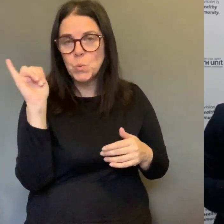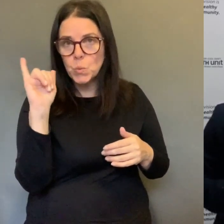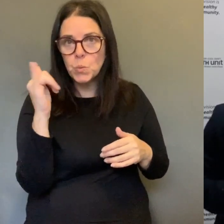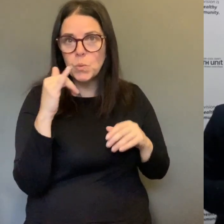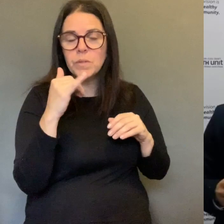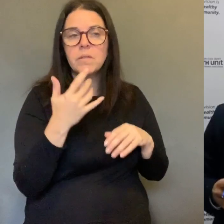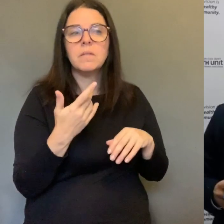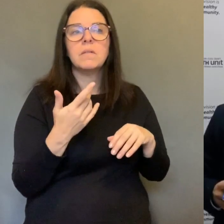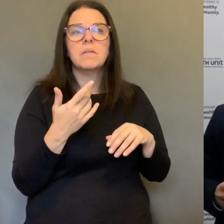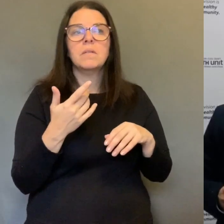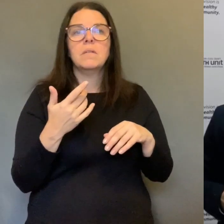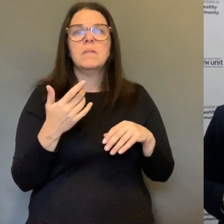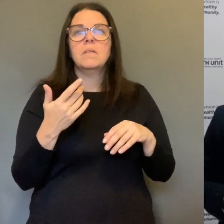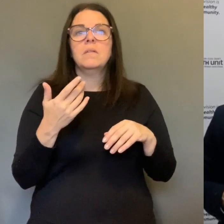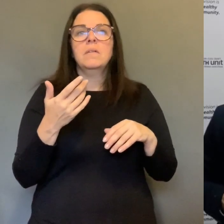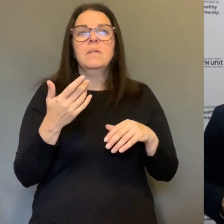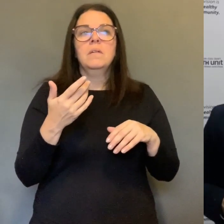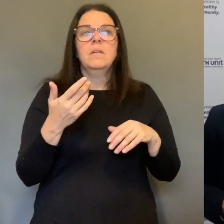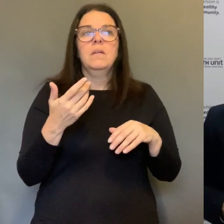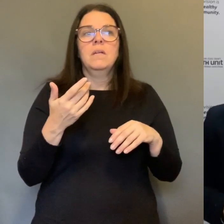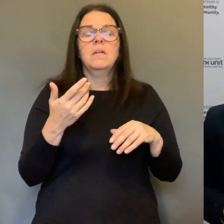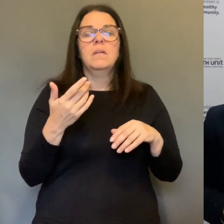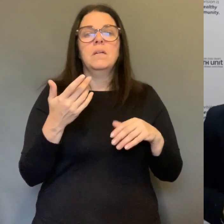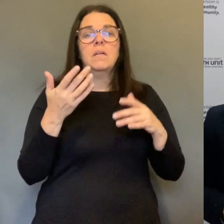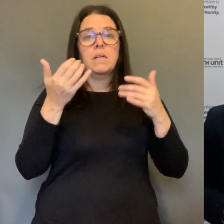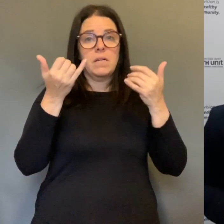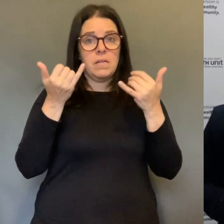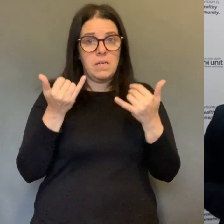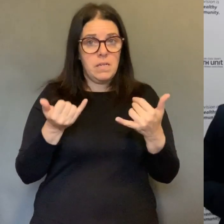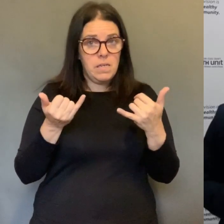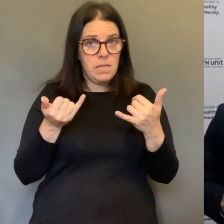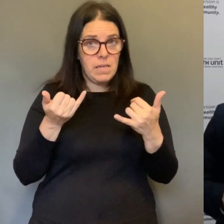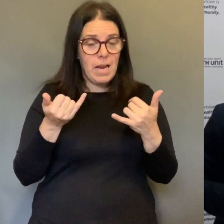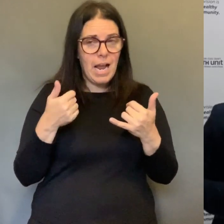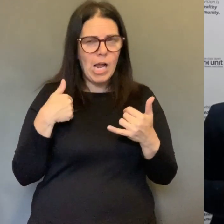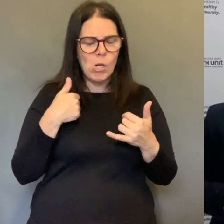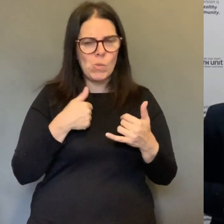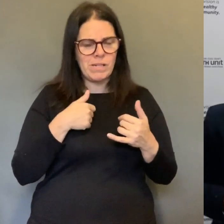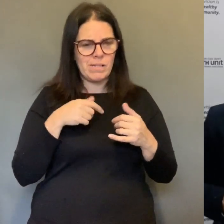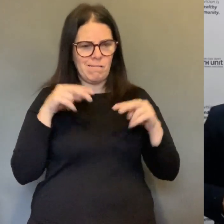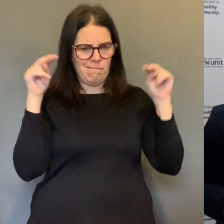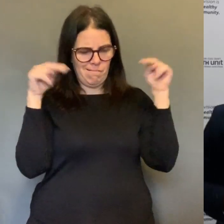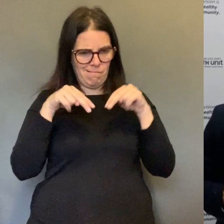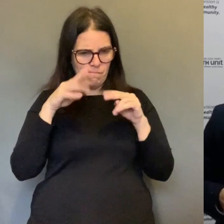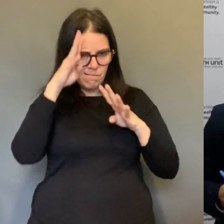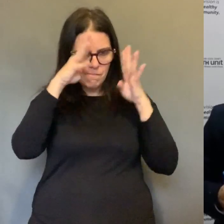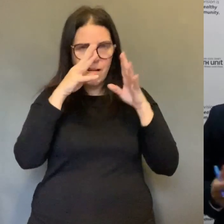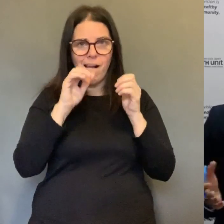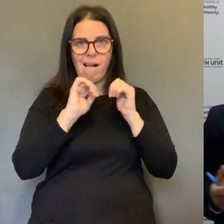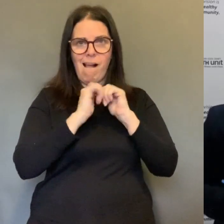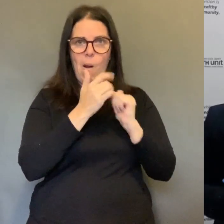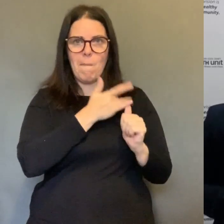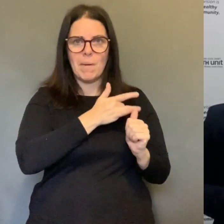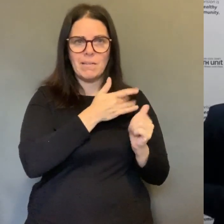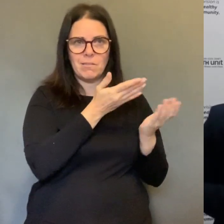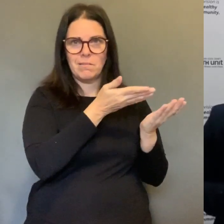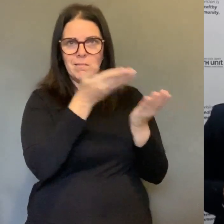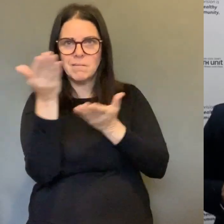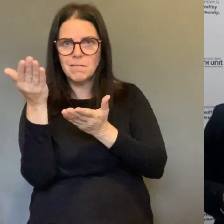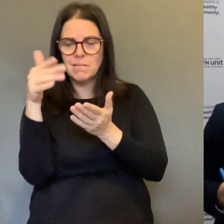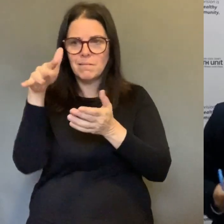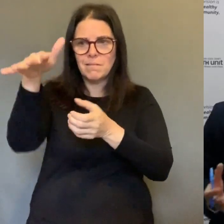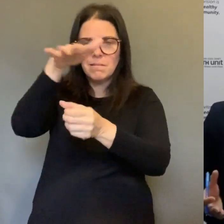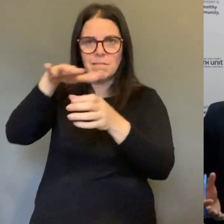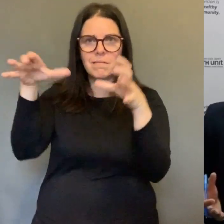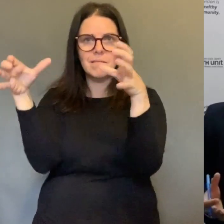this increase in these long-term care home and retirement home. There has been push from the ministry as well to see, when you have all these beds,